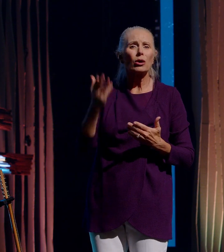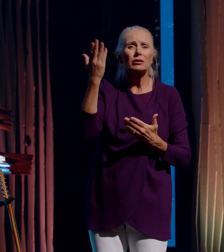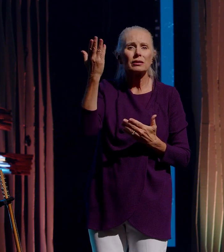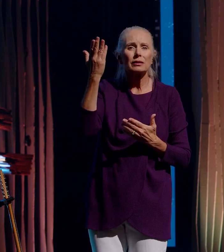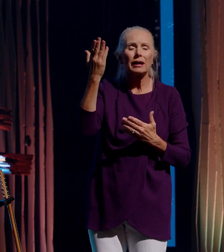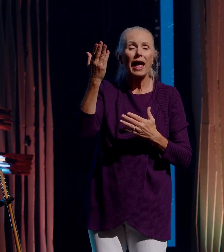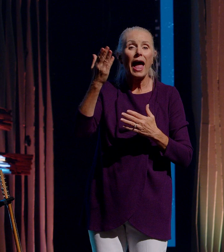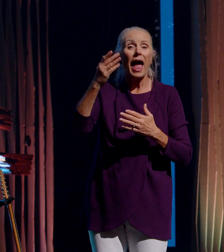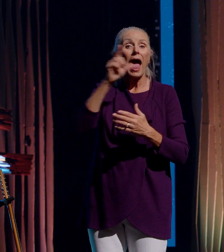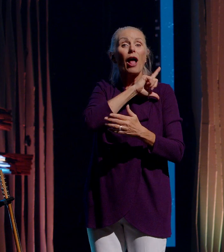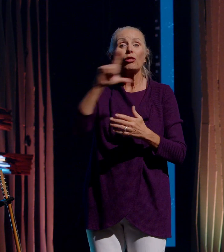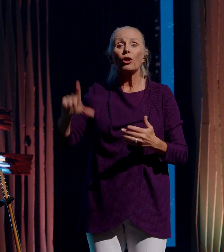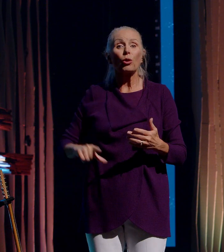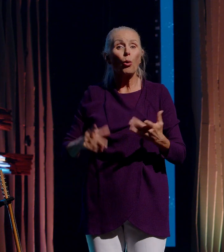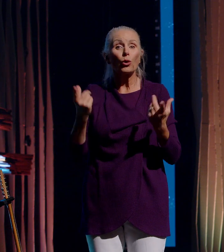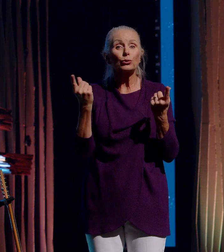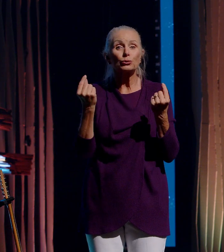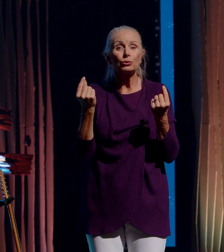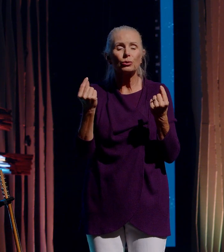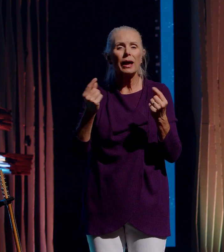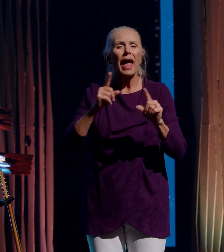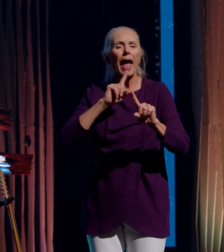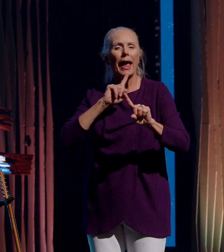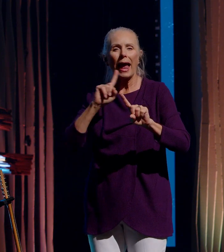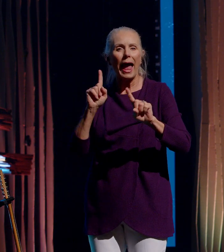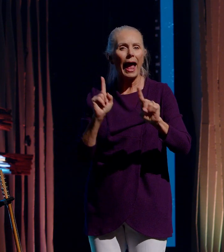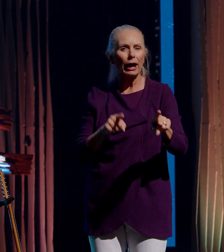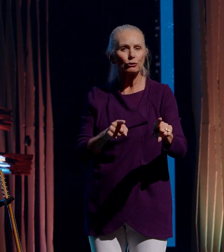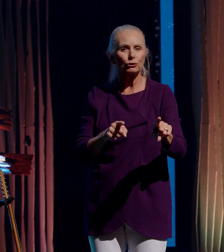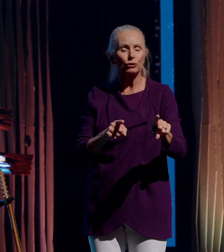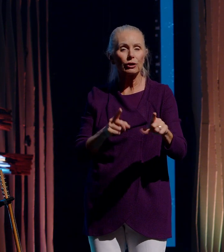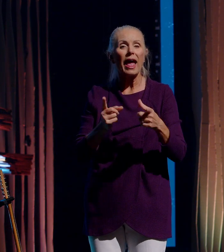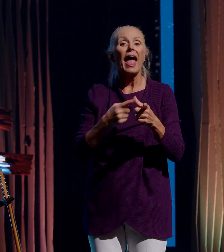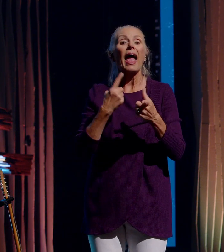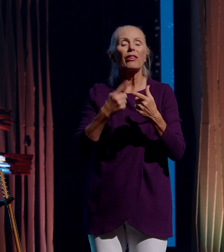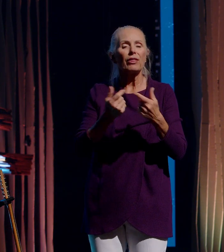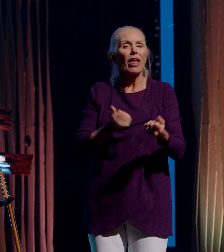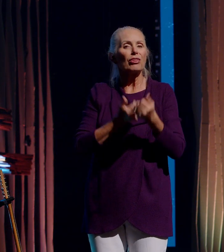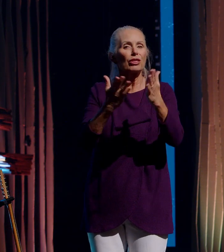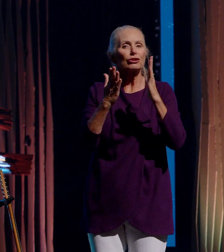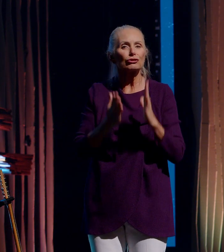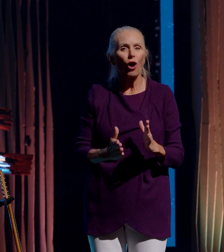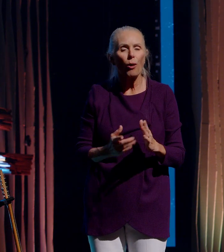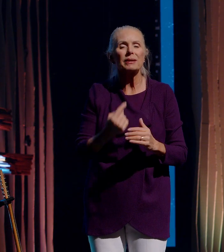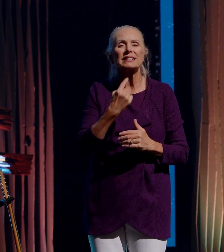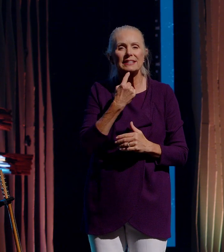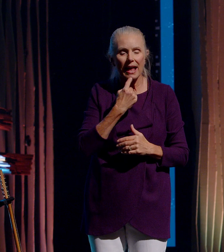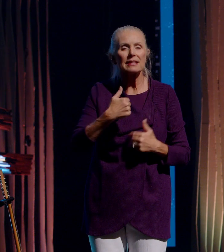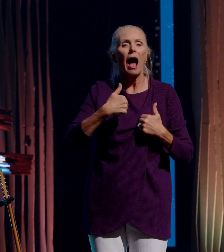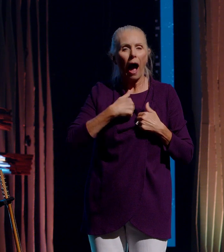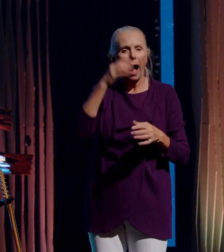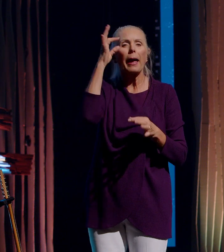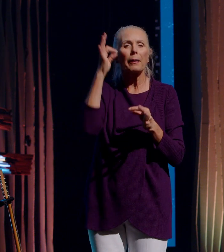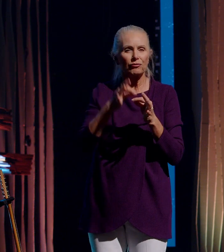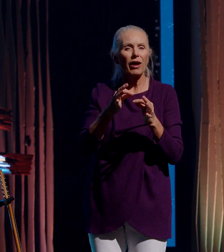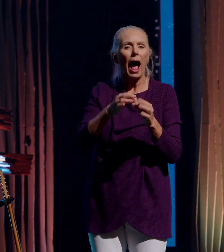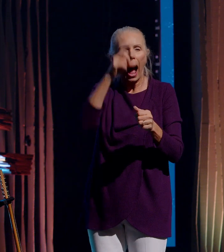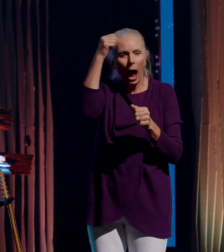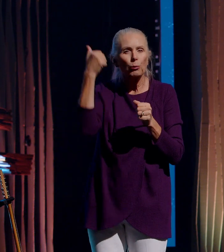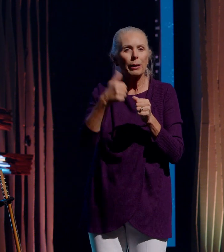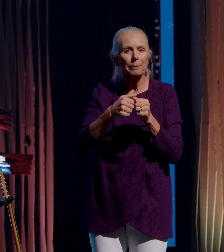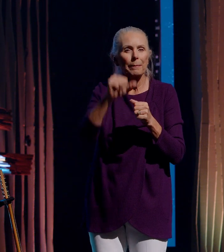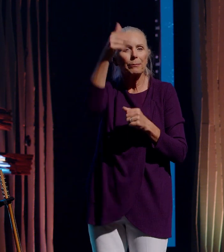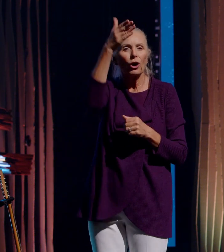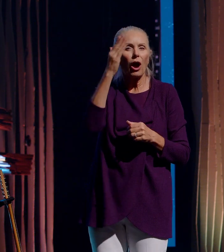answered. See, the psalmist, he doesn't stop here, but in the verses that follows, we see that he, as a faithful believer, he also remembers God's